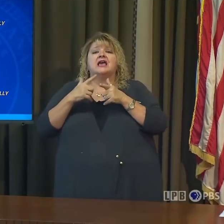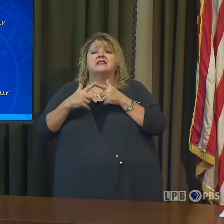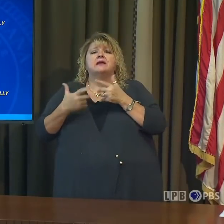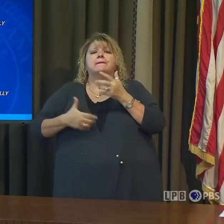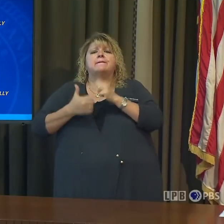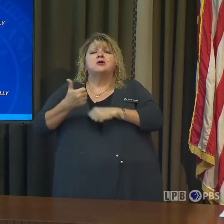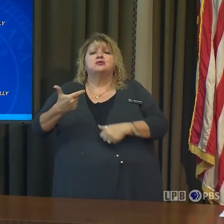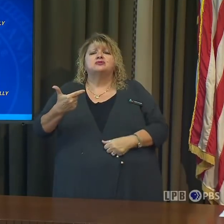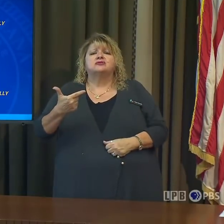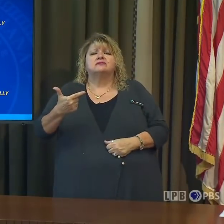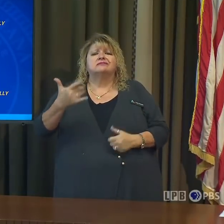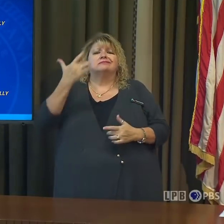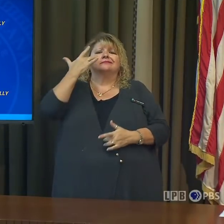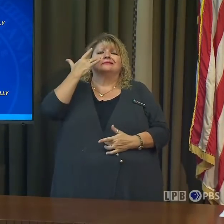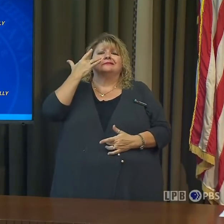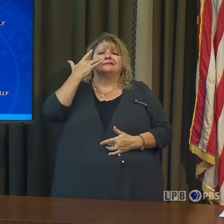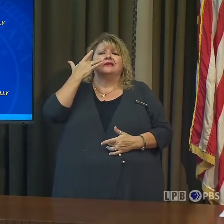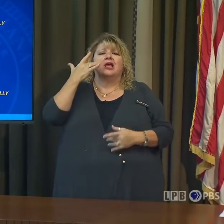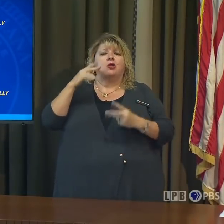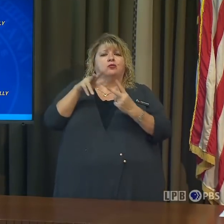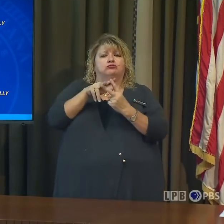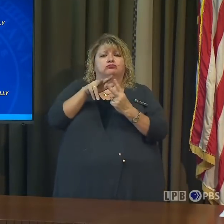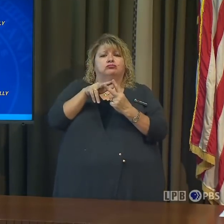mild or they're actually asymptomatic.